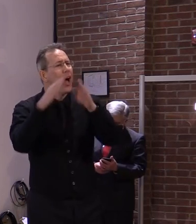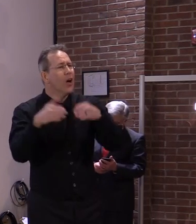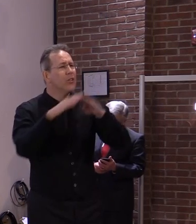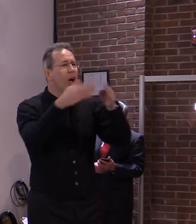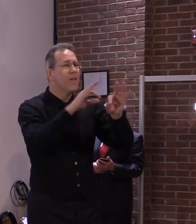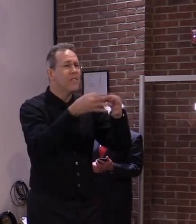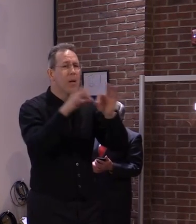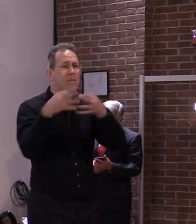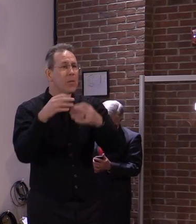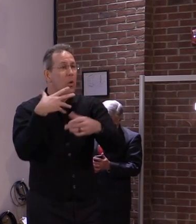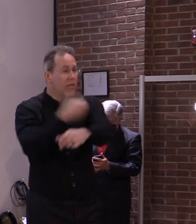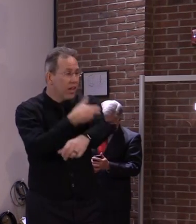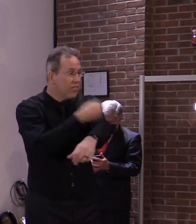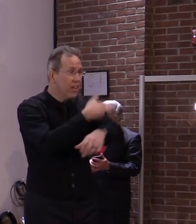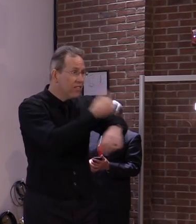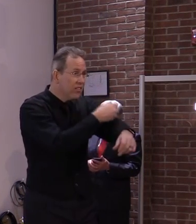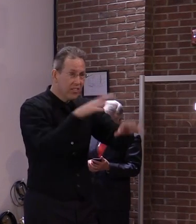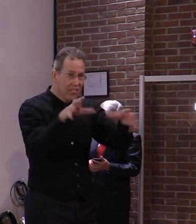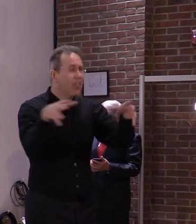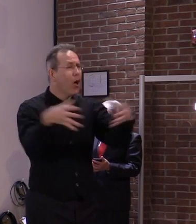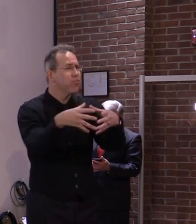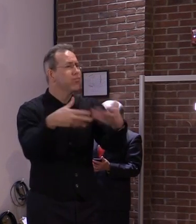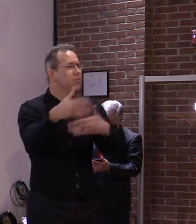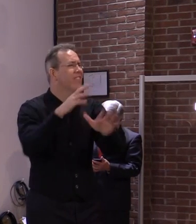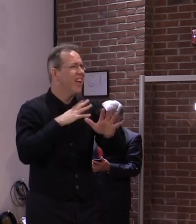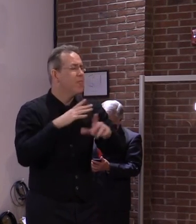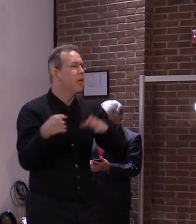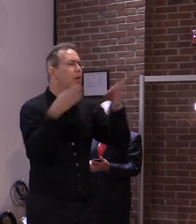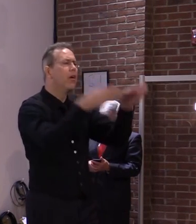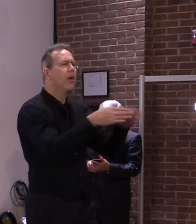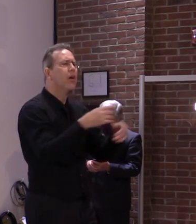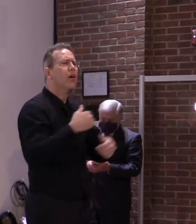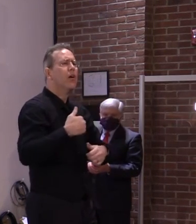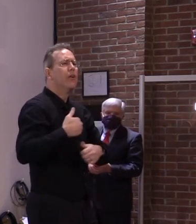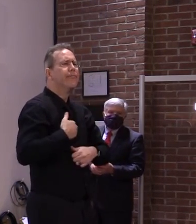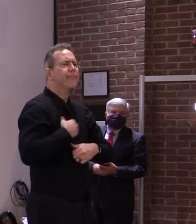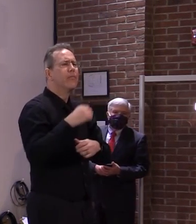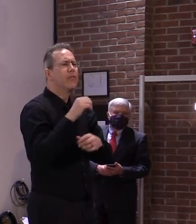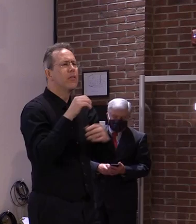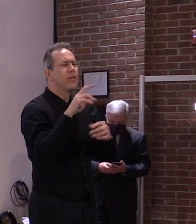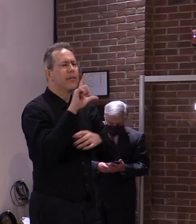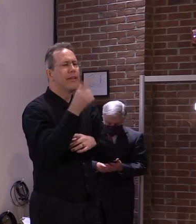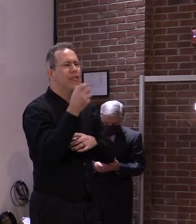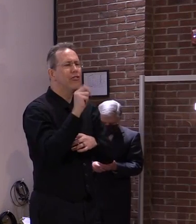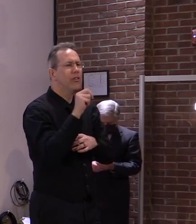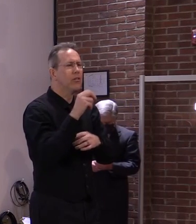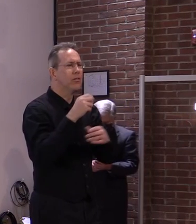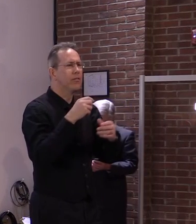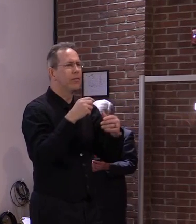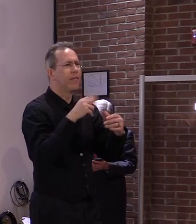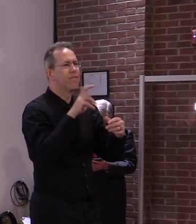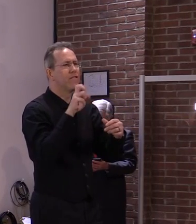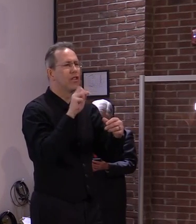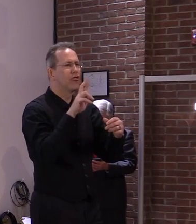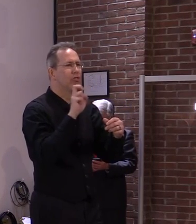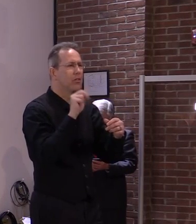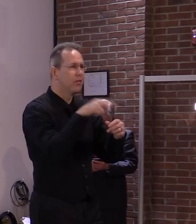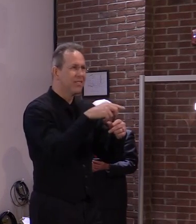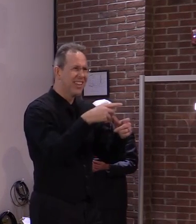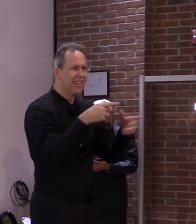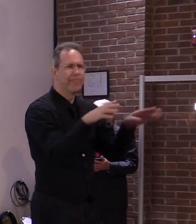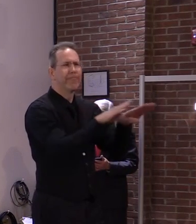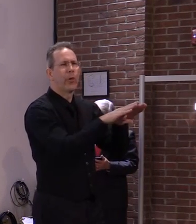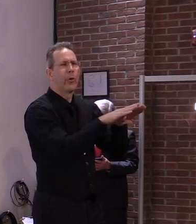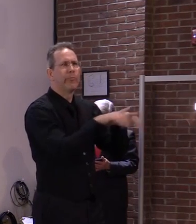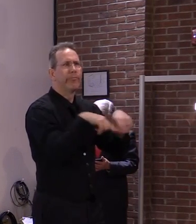of a mental health scenario for many of those veterans. I'm wondering what can be done there. Again, we want to open up those